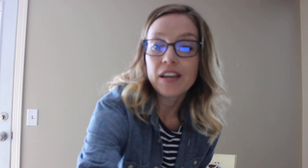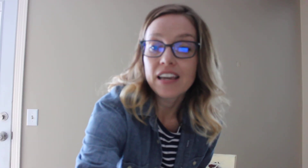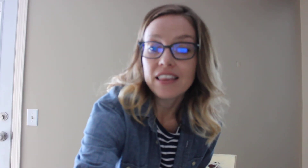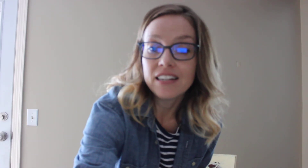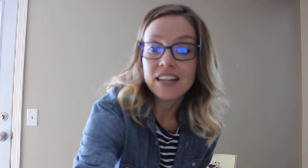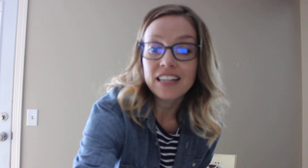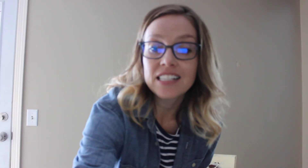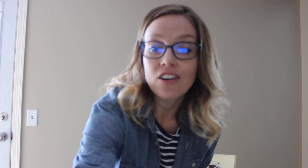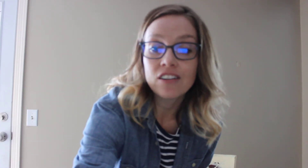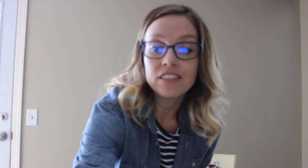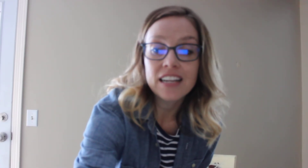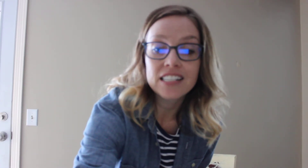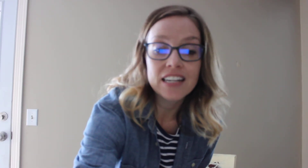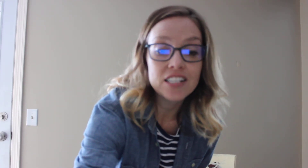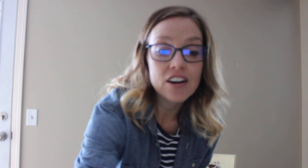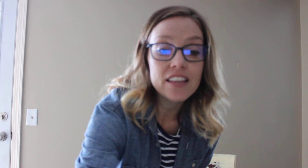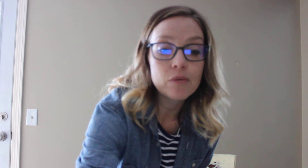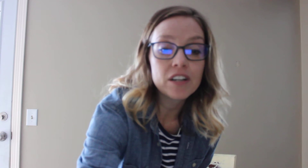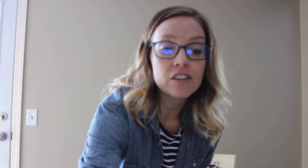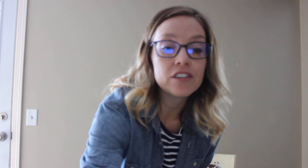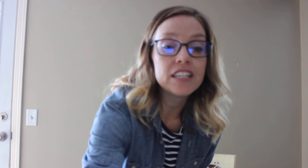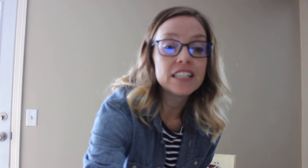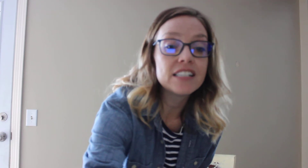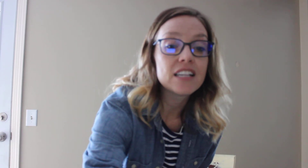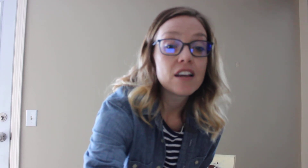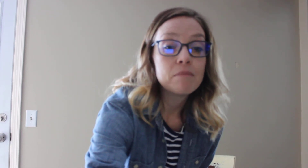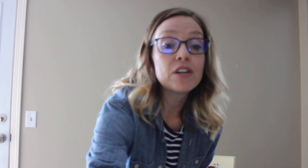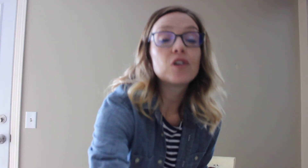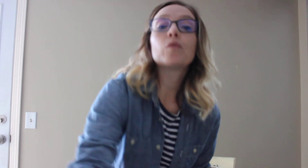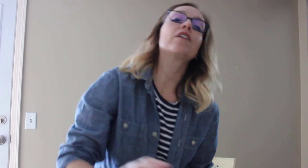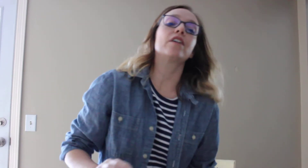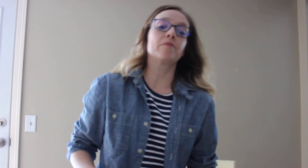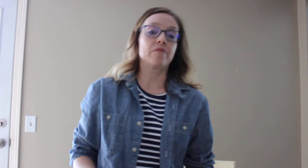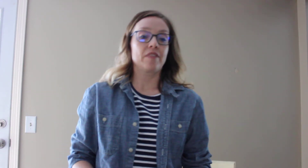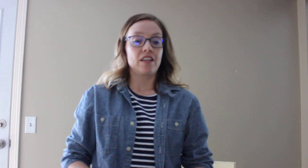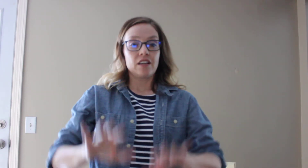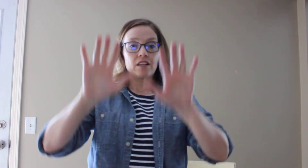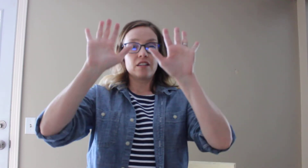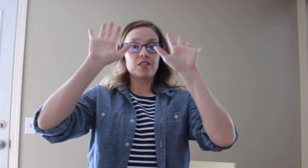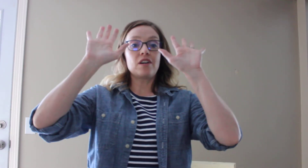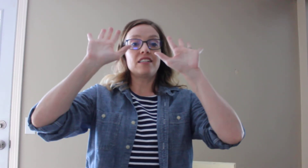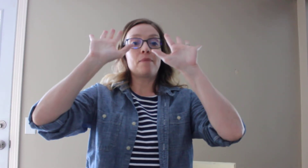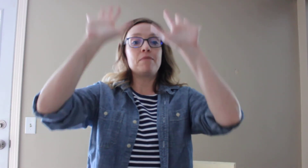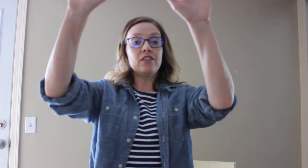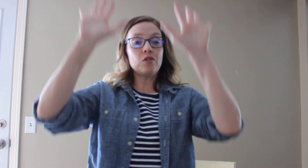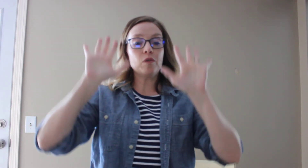Okay, the next sign, that we're going to learn is miracle worker. So God is a miracle